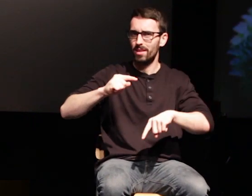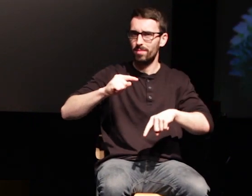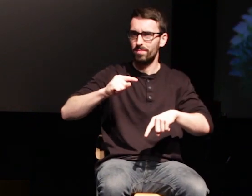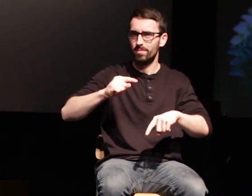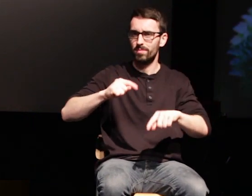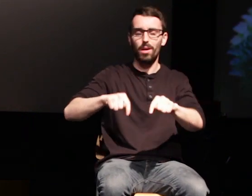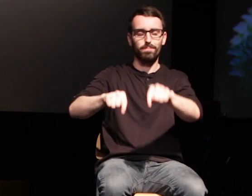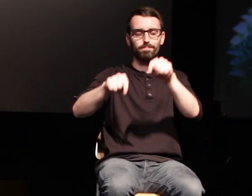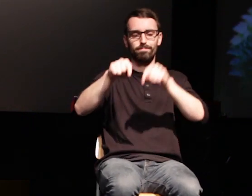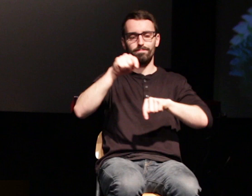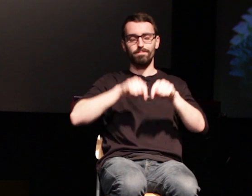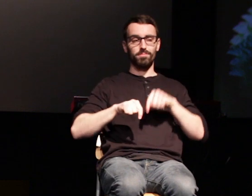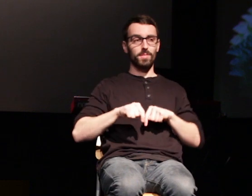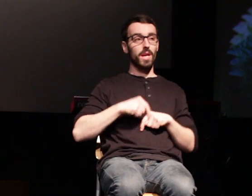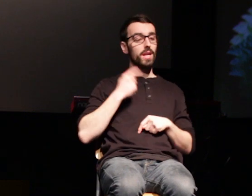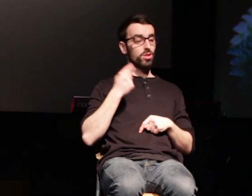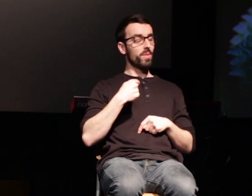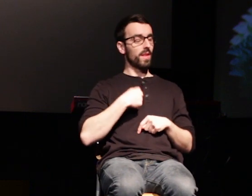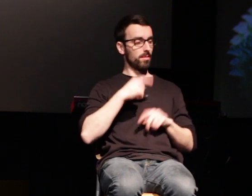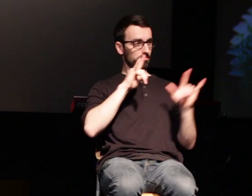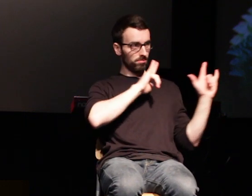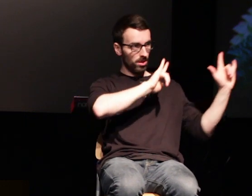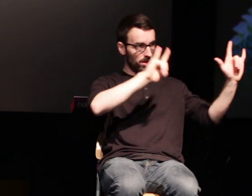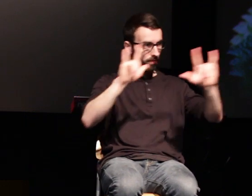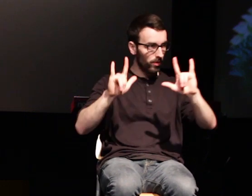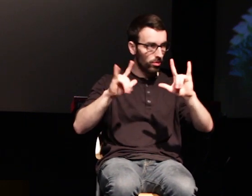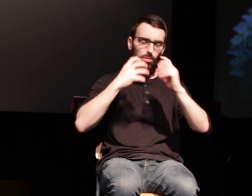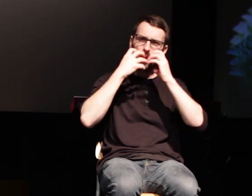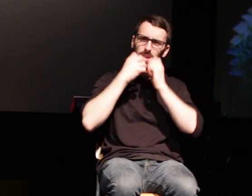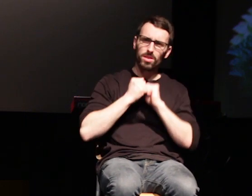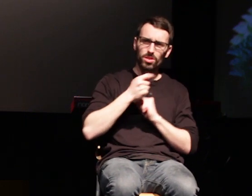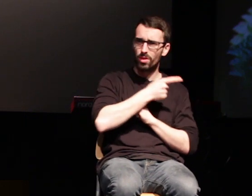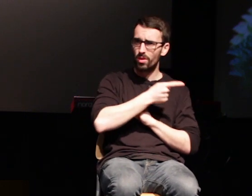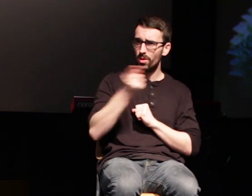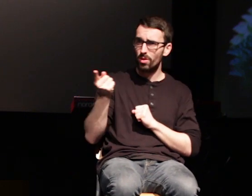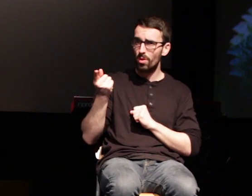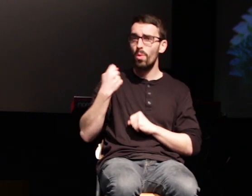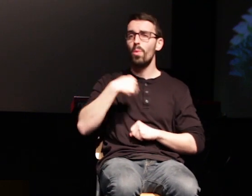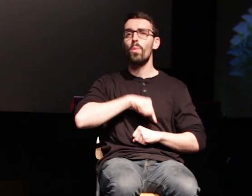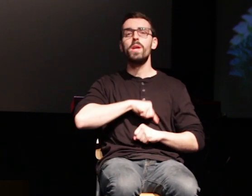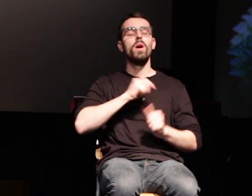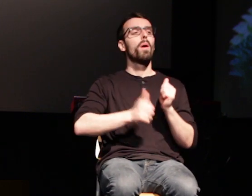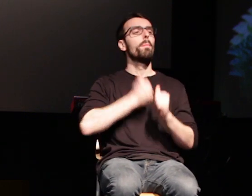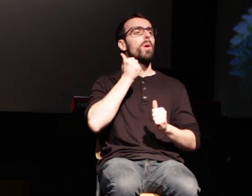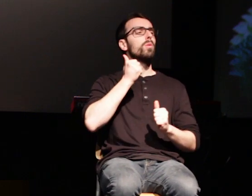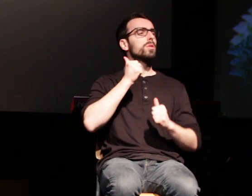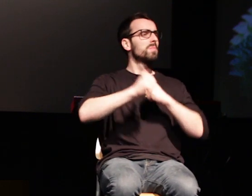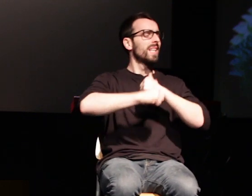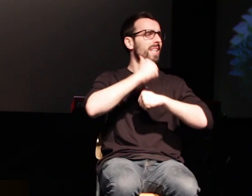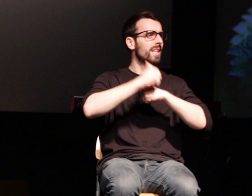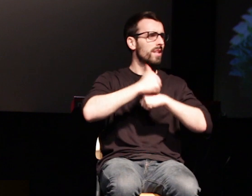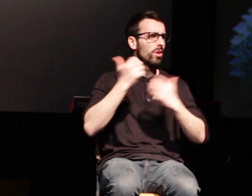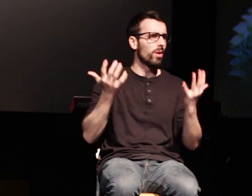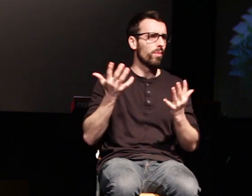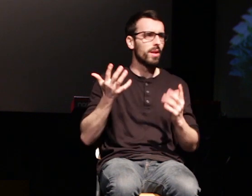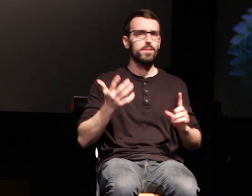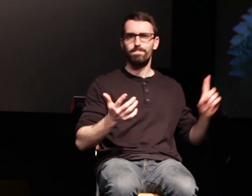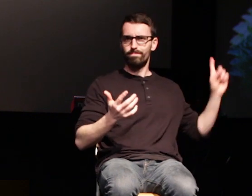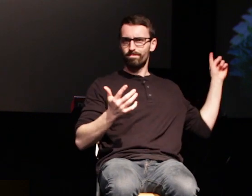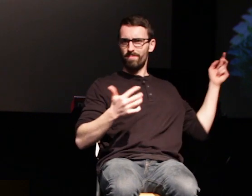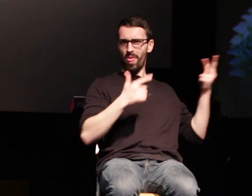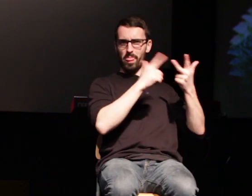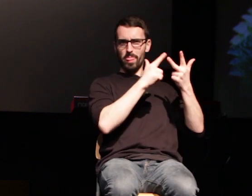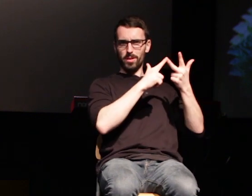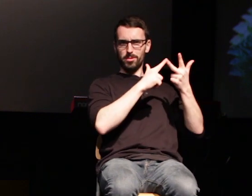who loves you and cares about you? We're in most danger of being this third soil. I think we